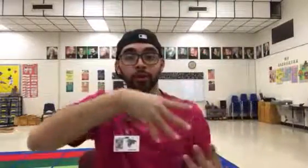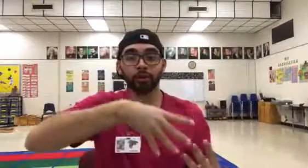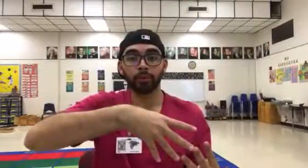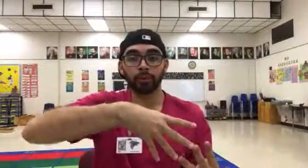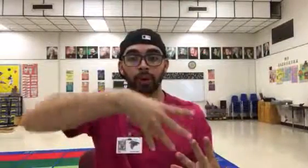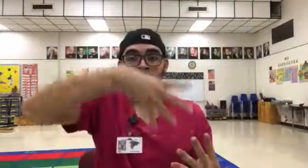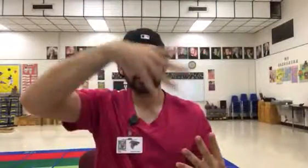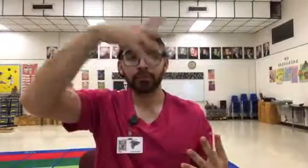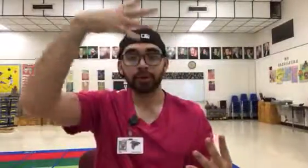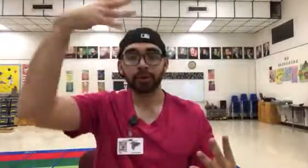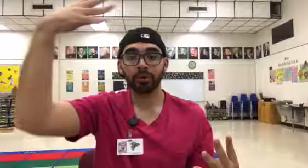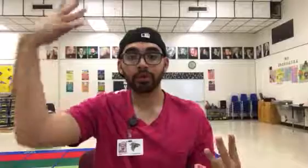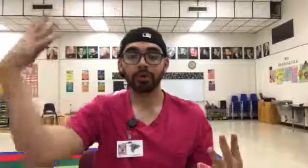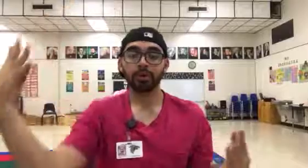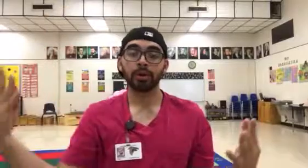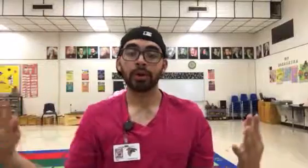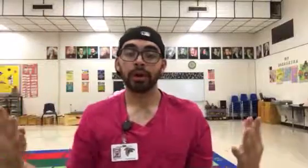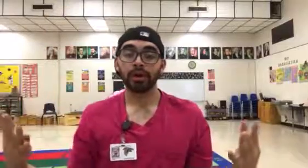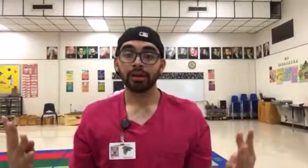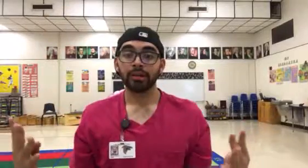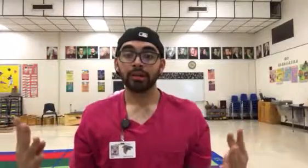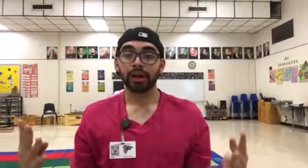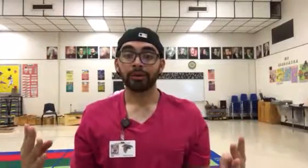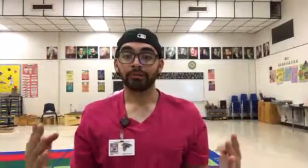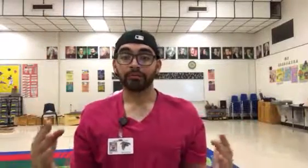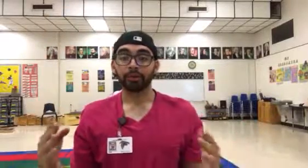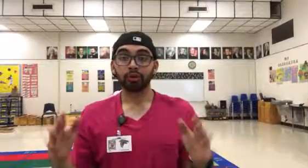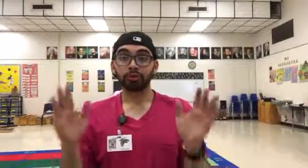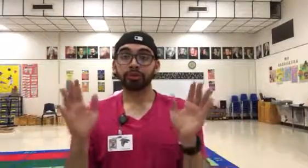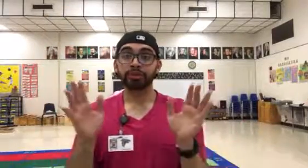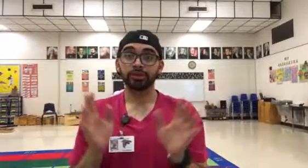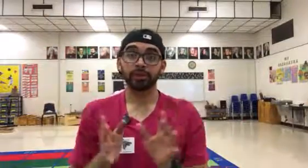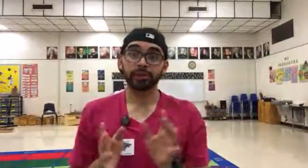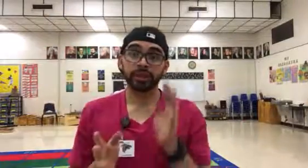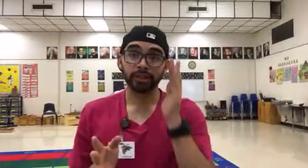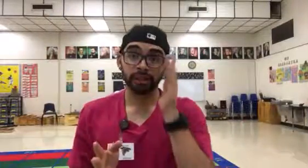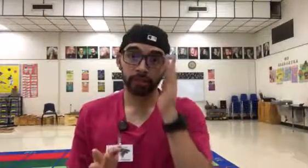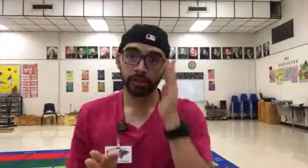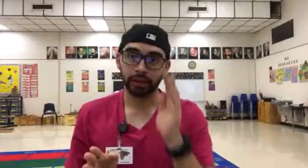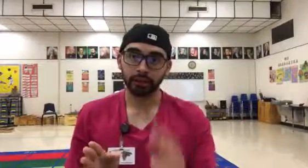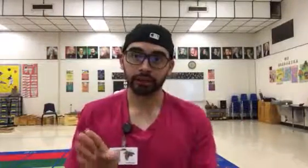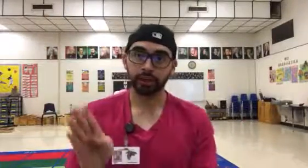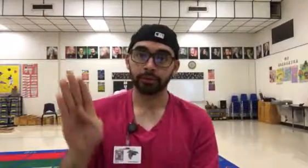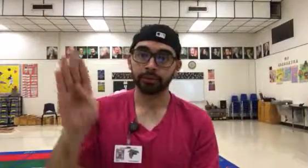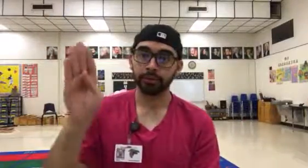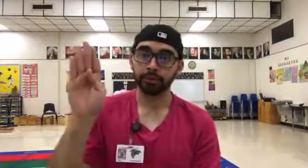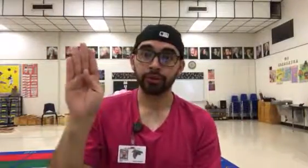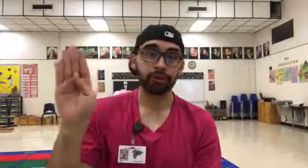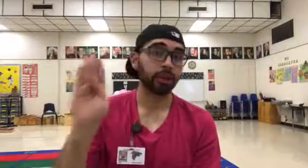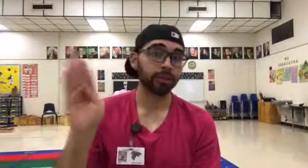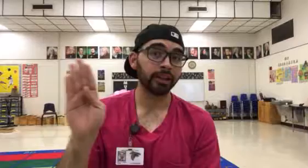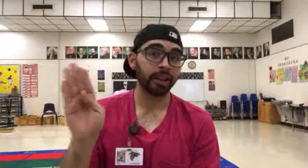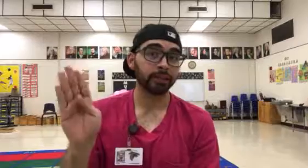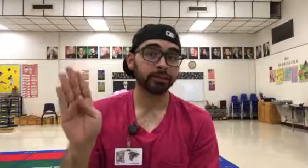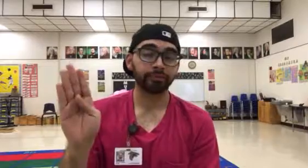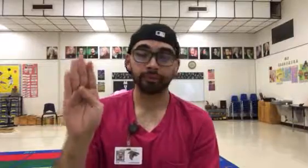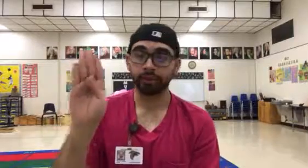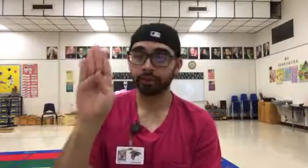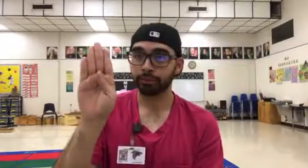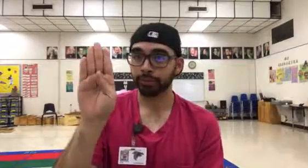the rainbow. Now, bluebirds is 2 signs again put together. So blue, you use your dominant hand. You're gonna put